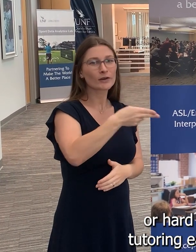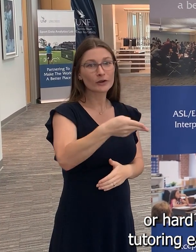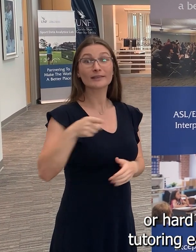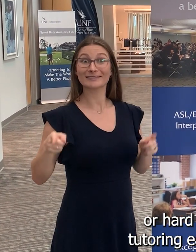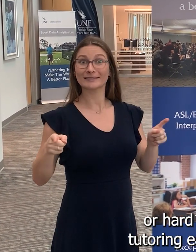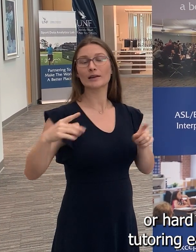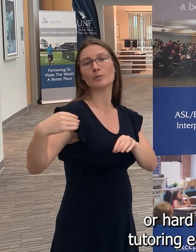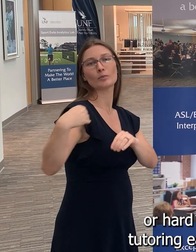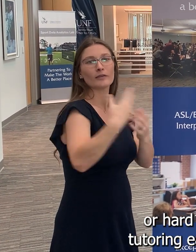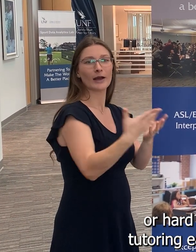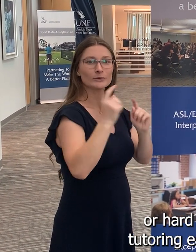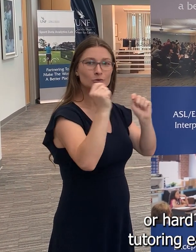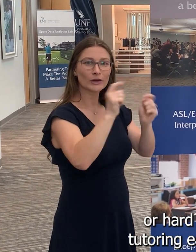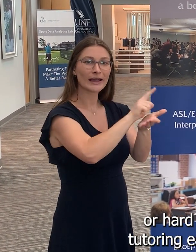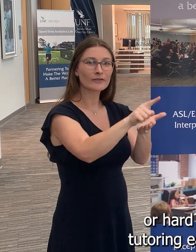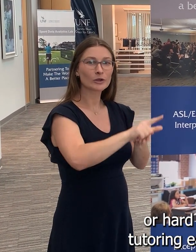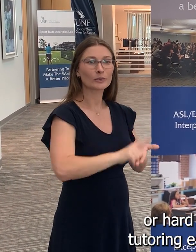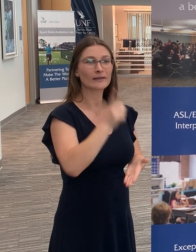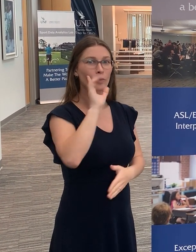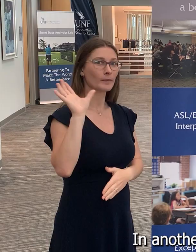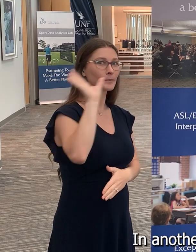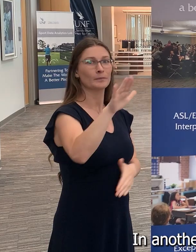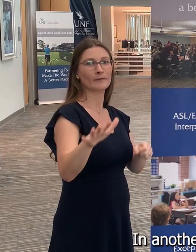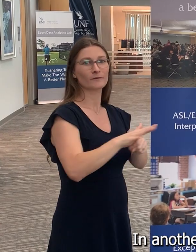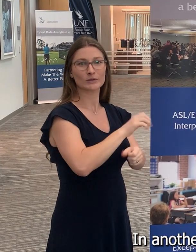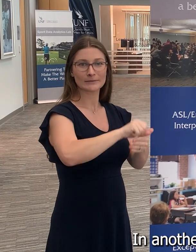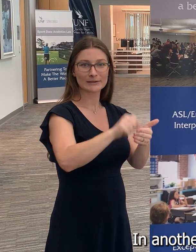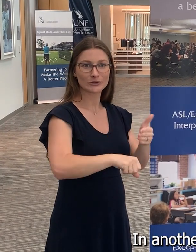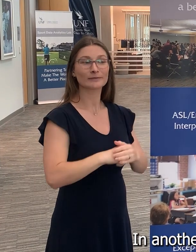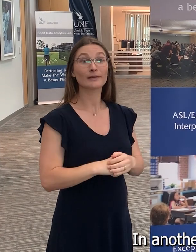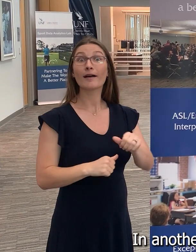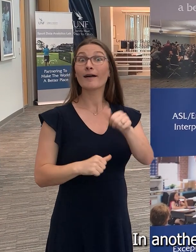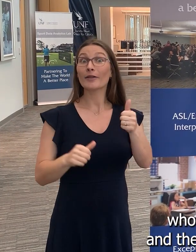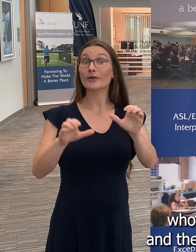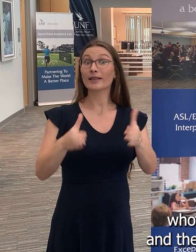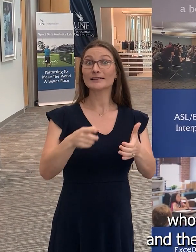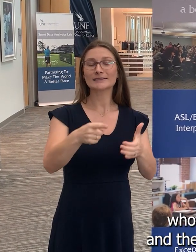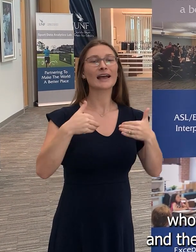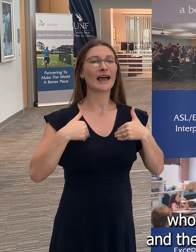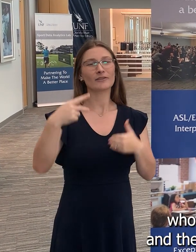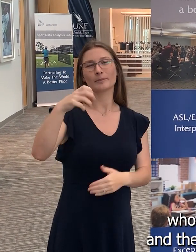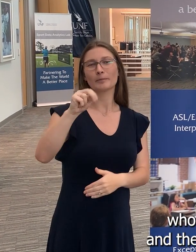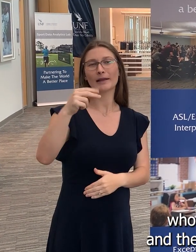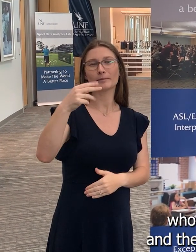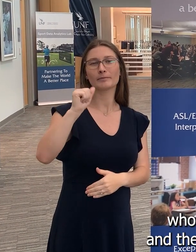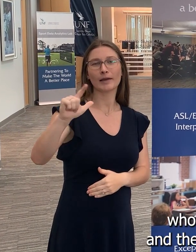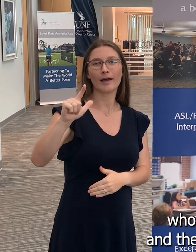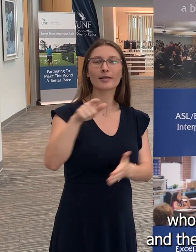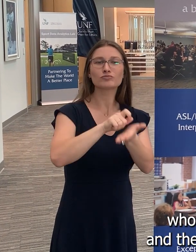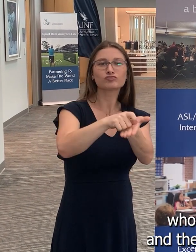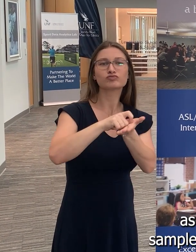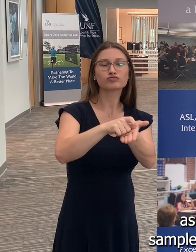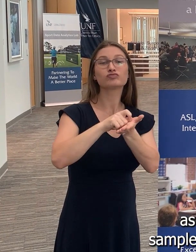provide tutoring each week for an entire semester. In another semester, they have a pen pal who's deaf or hard of hearing, and they send